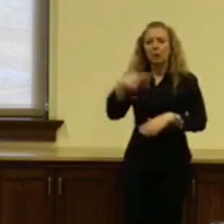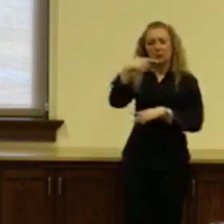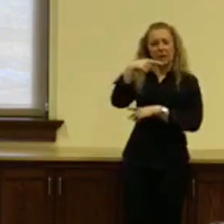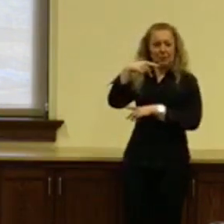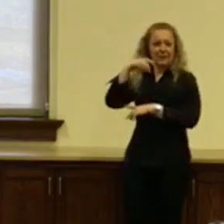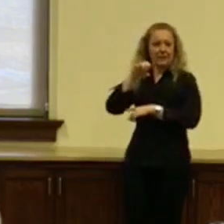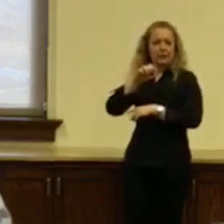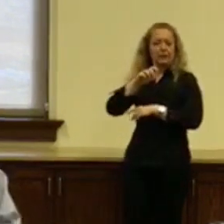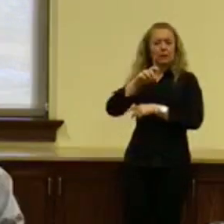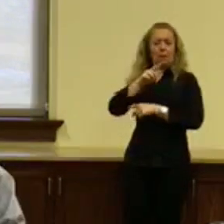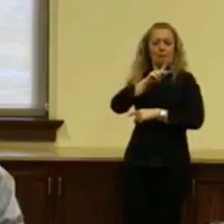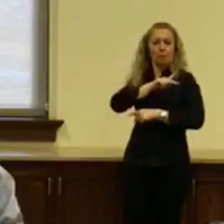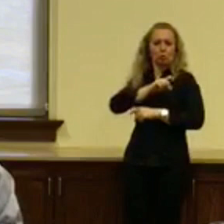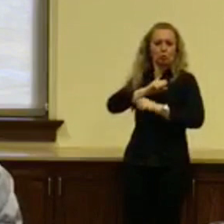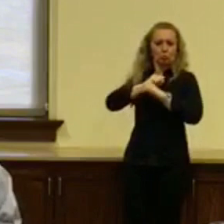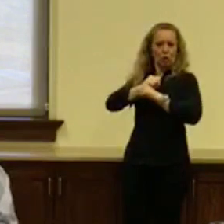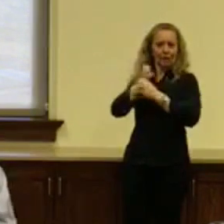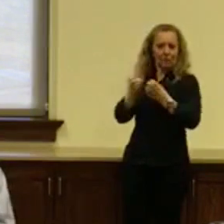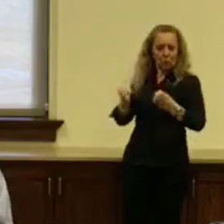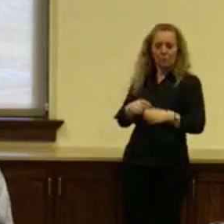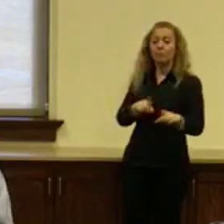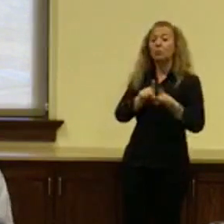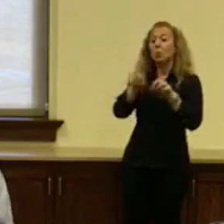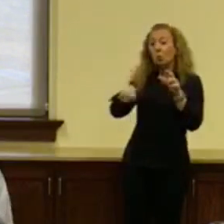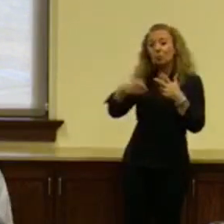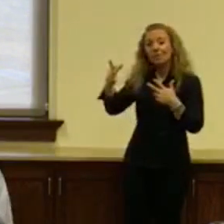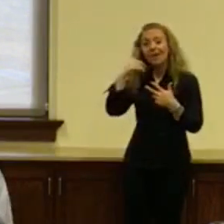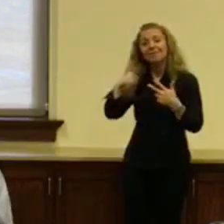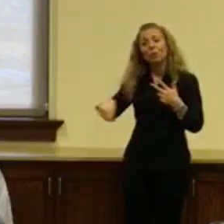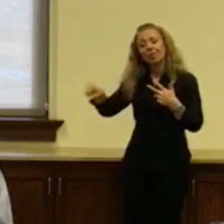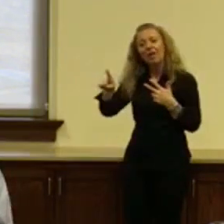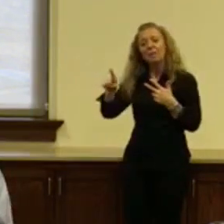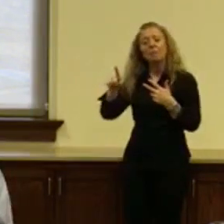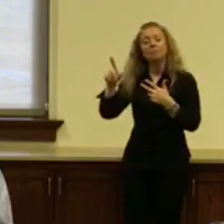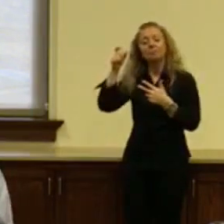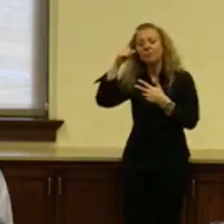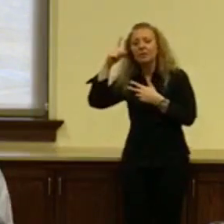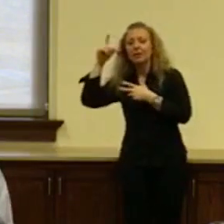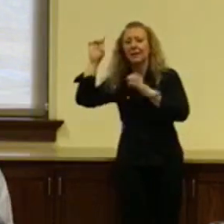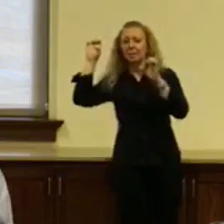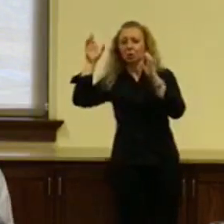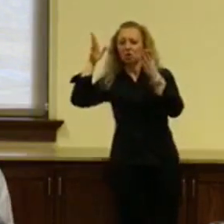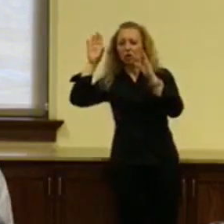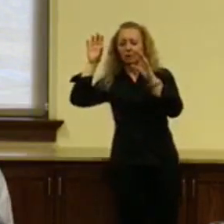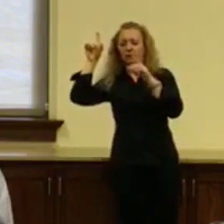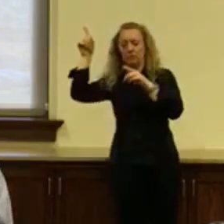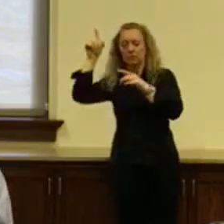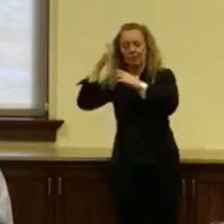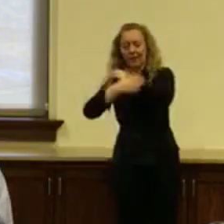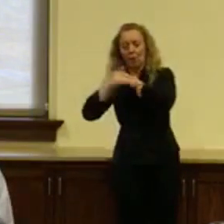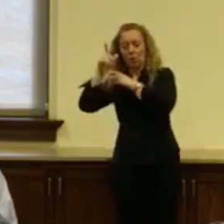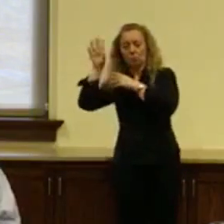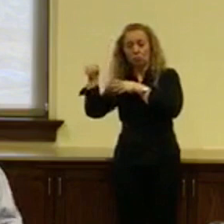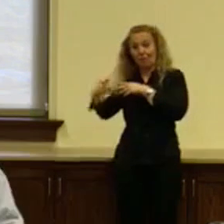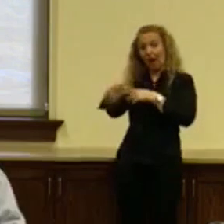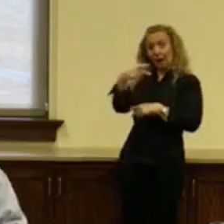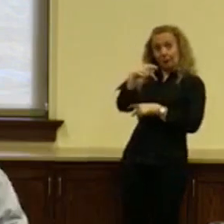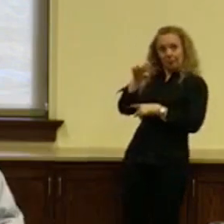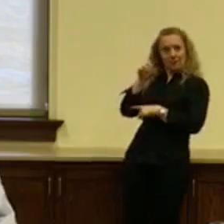and to provide them, the county emergency services is providing them with PPE as needed. So I think that's